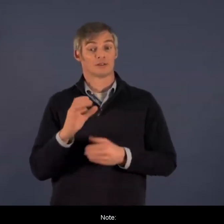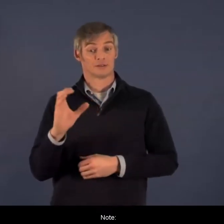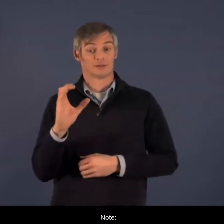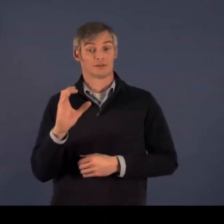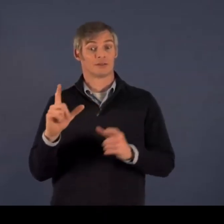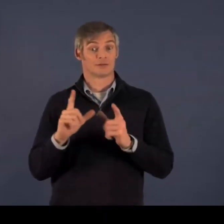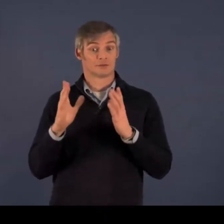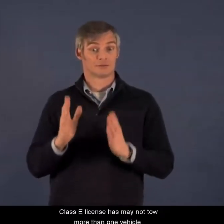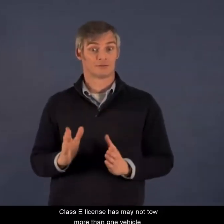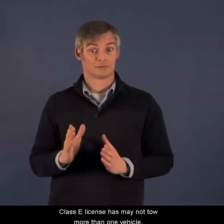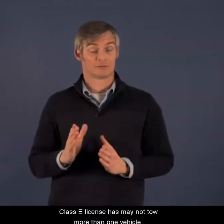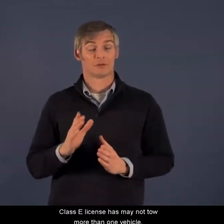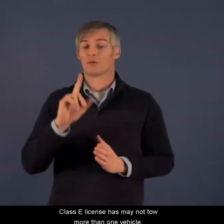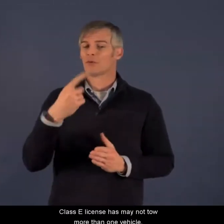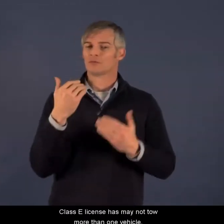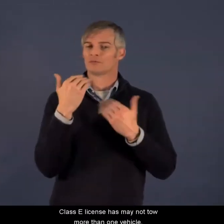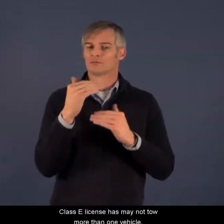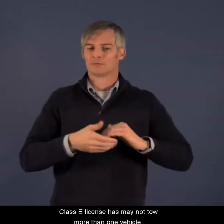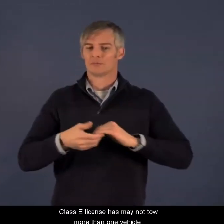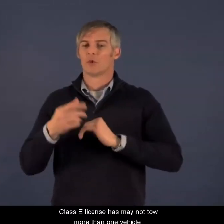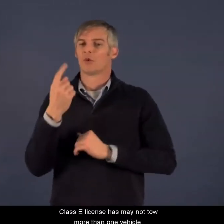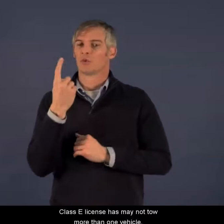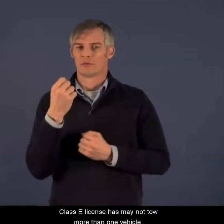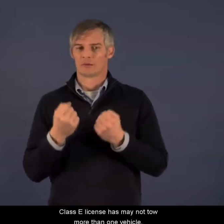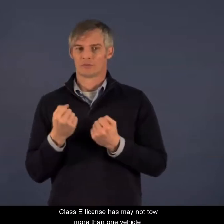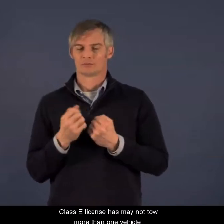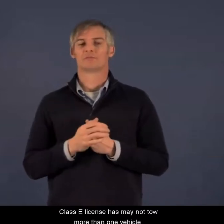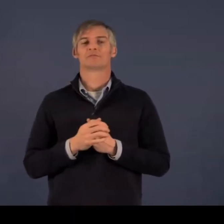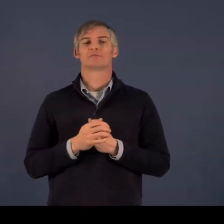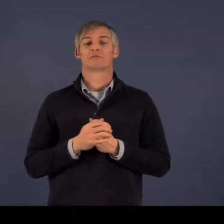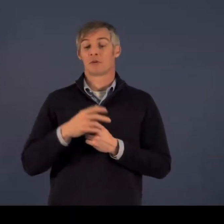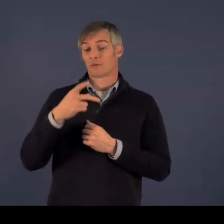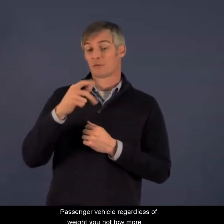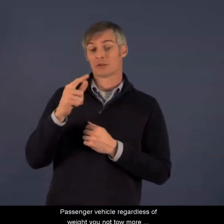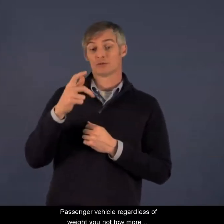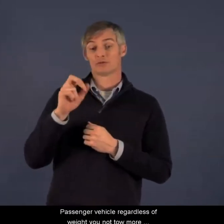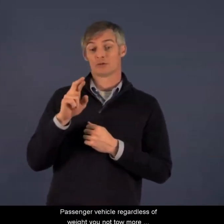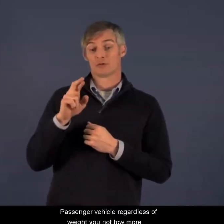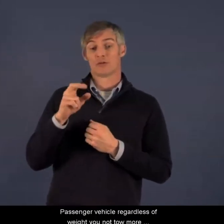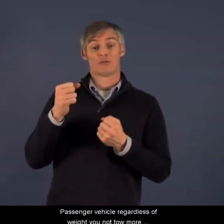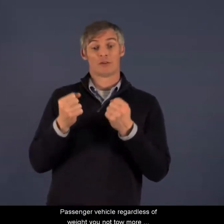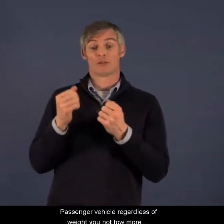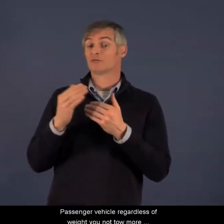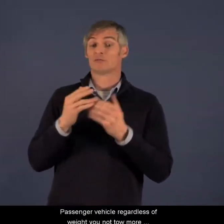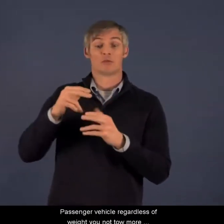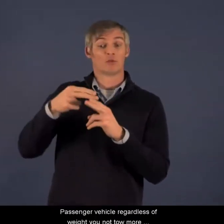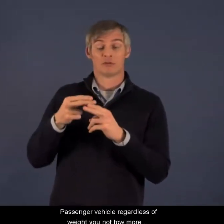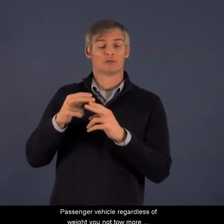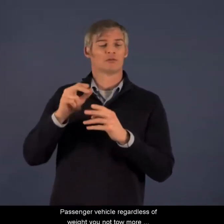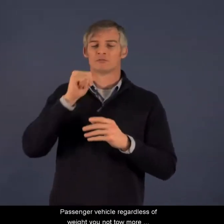Note: Class C licenses may not tow more than one vehicle. A passenger vehicle, regardless of weight, may not